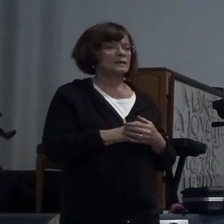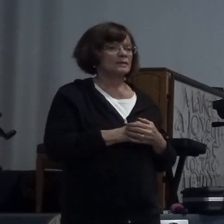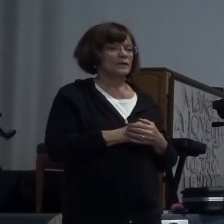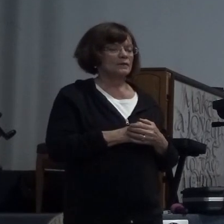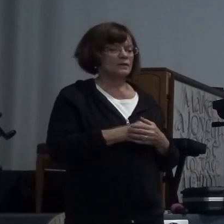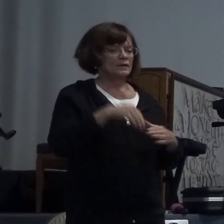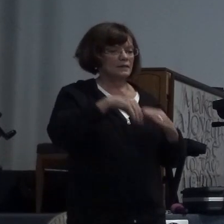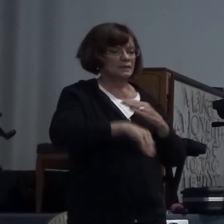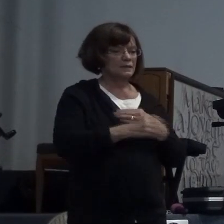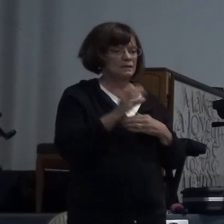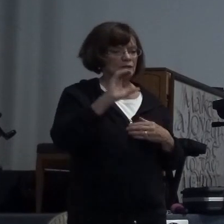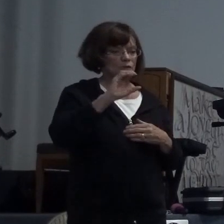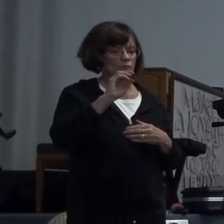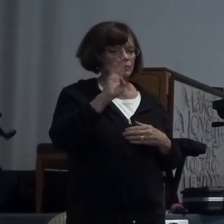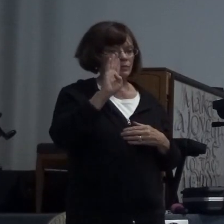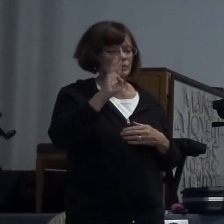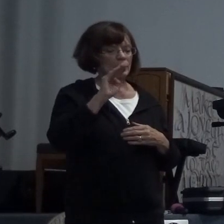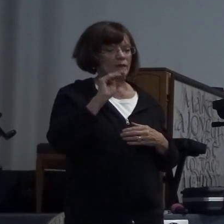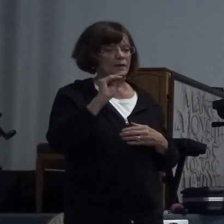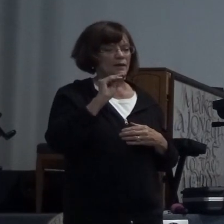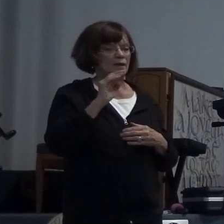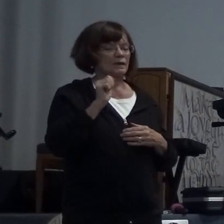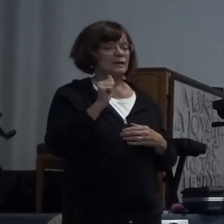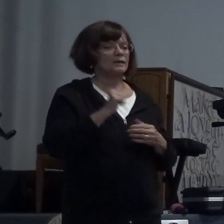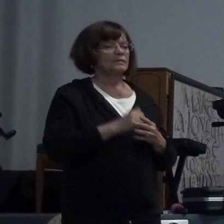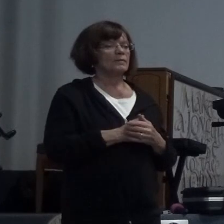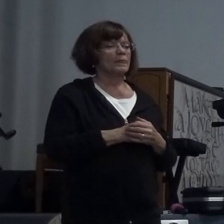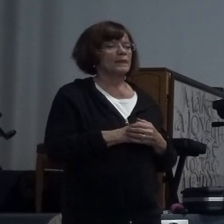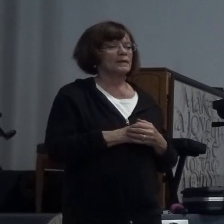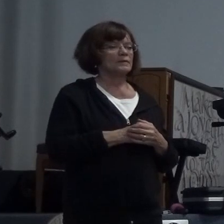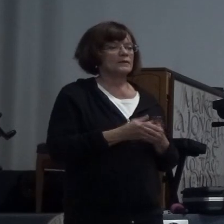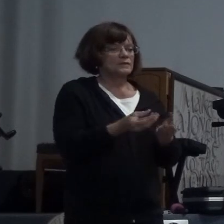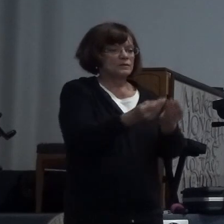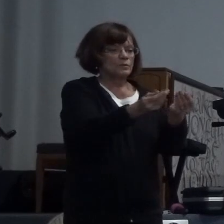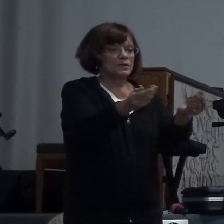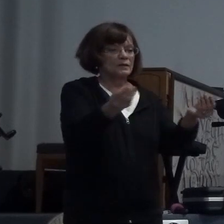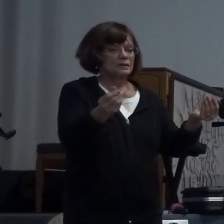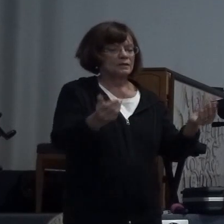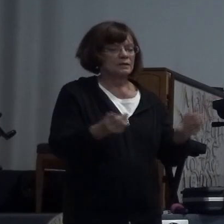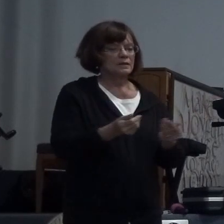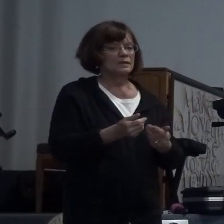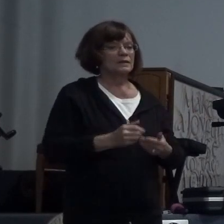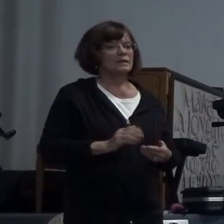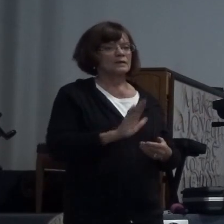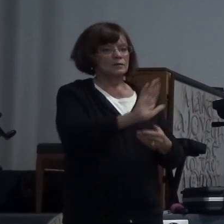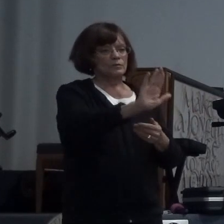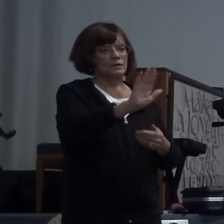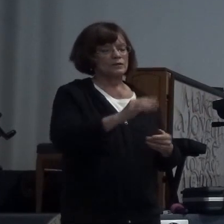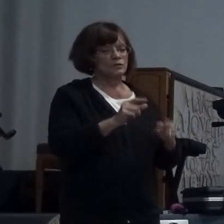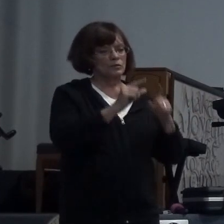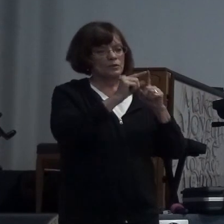Cuba, that you would protect them and guide them as they go out and spread your word